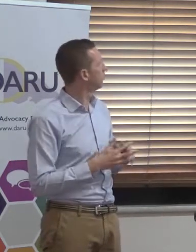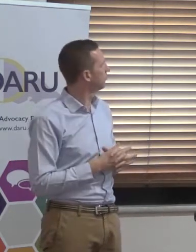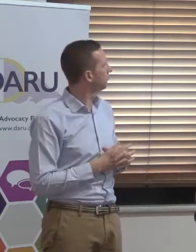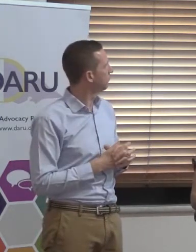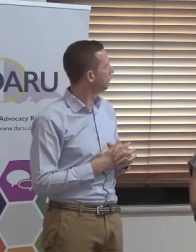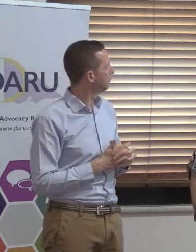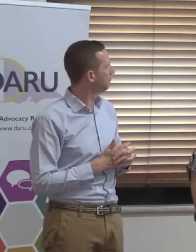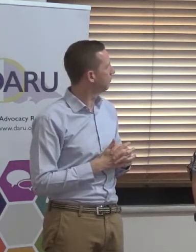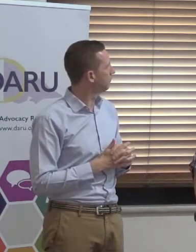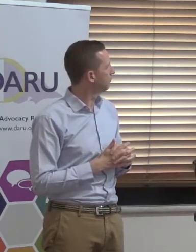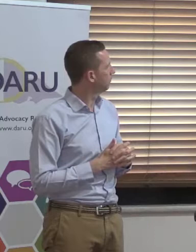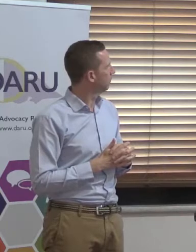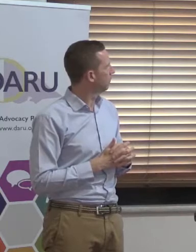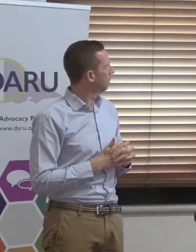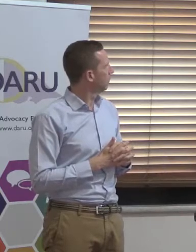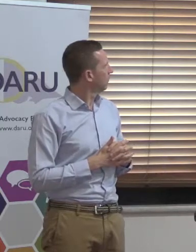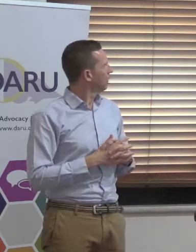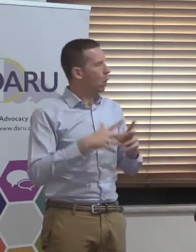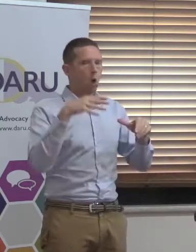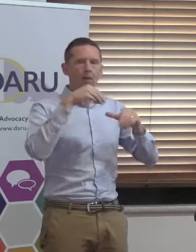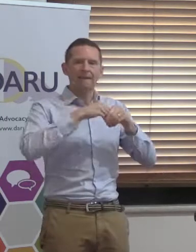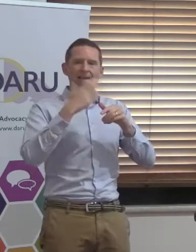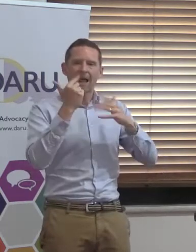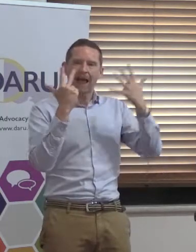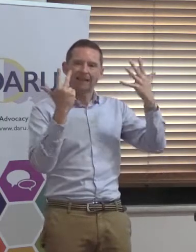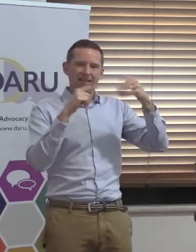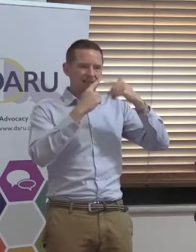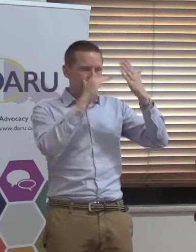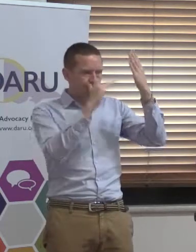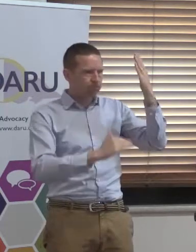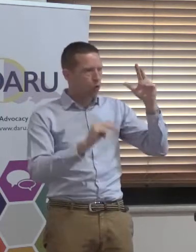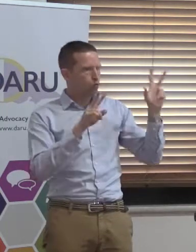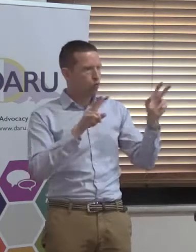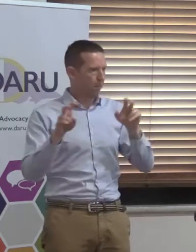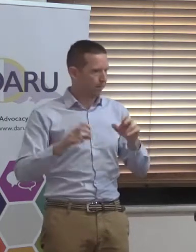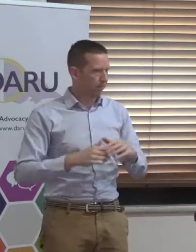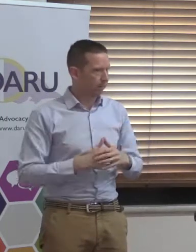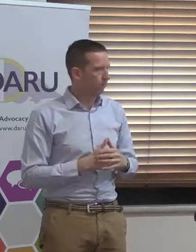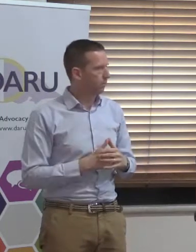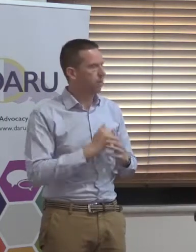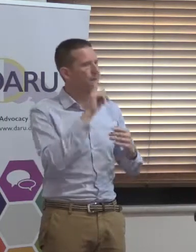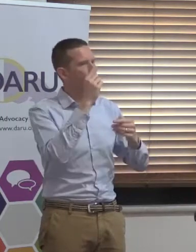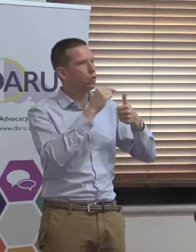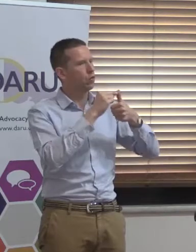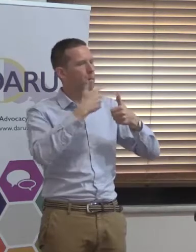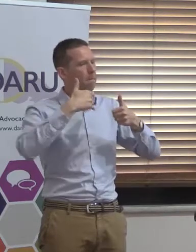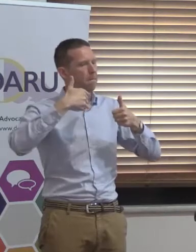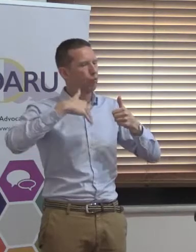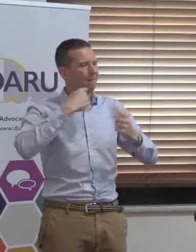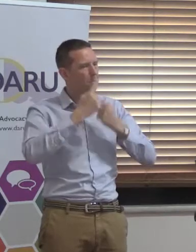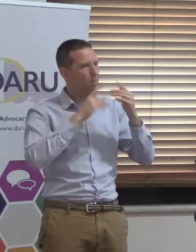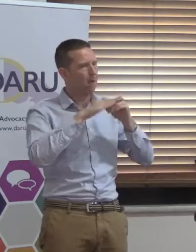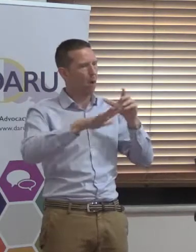The content's broken up into 8 different topics. The first is a background on inclusion, so